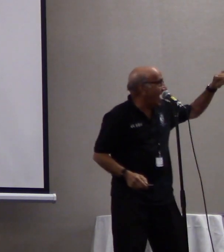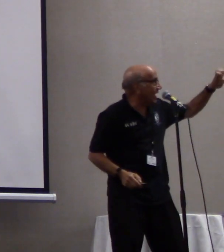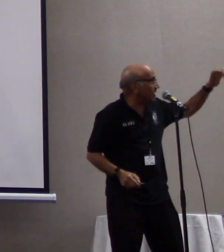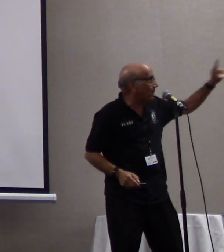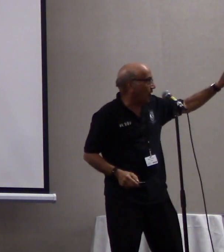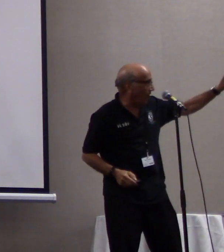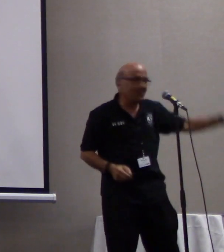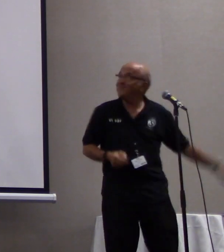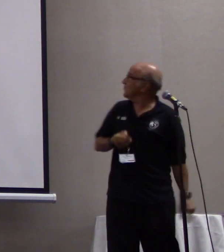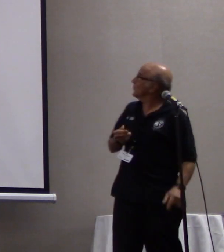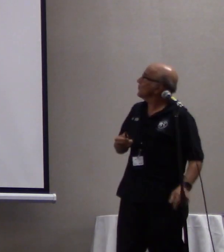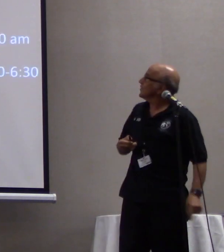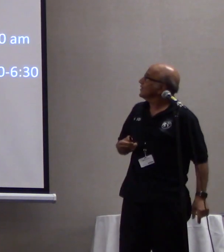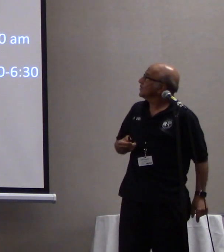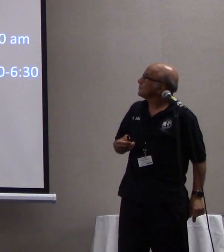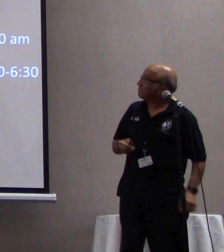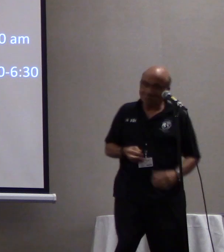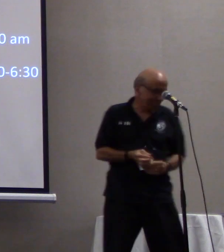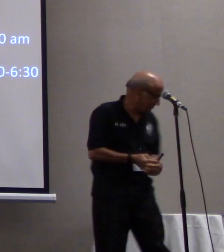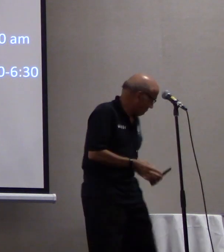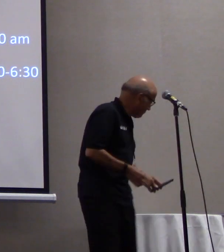And Annie Pearl.